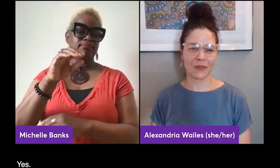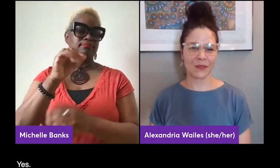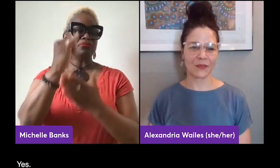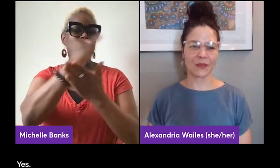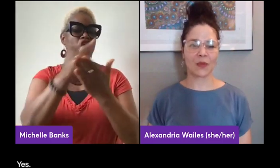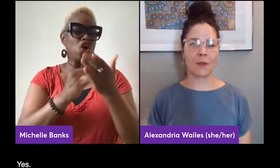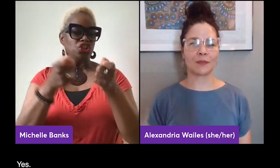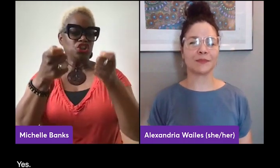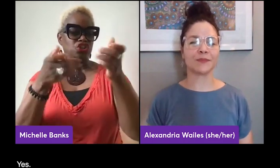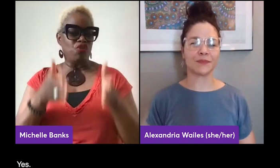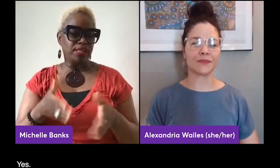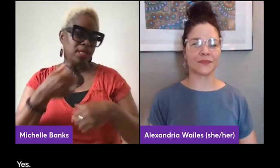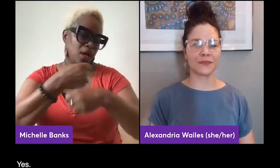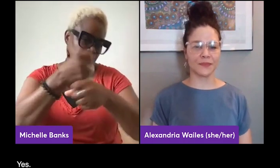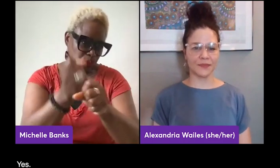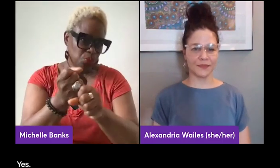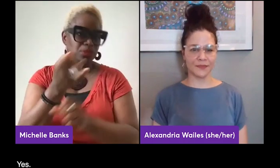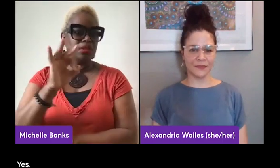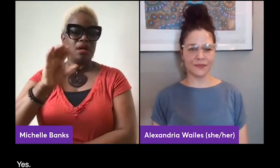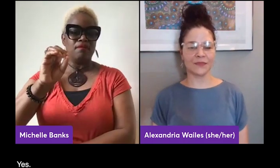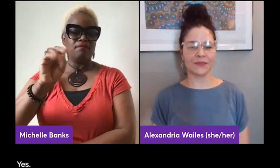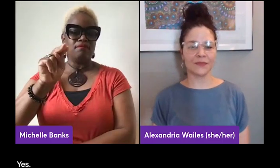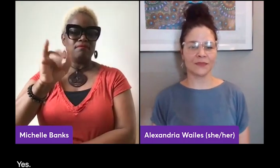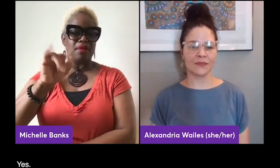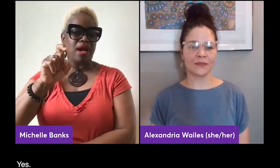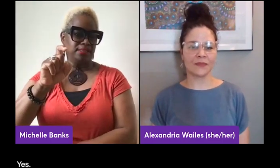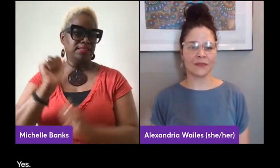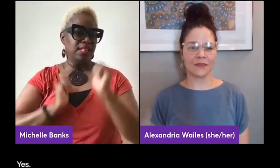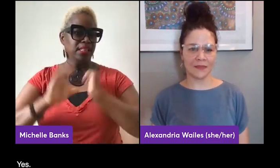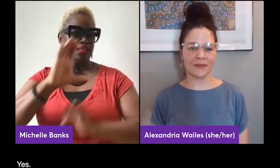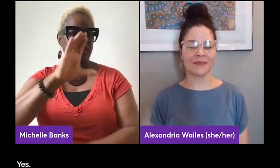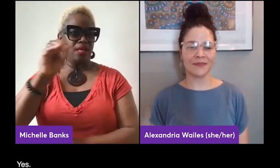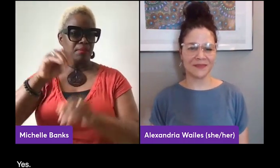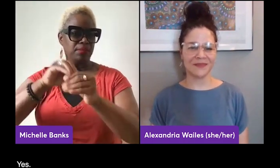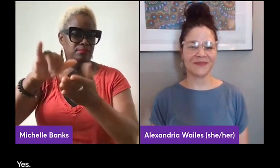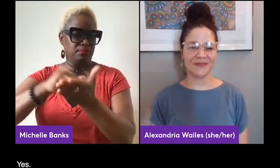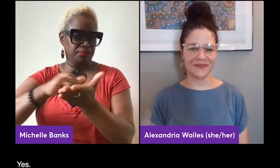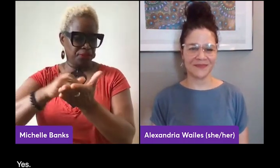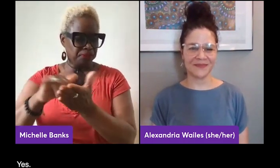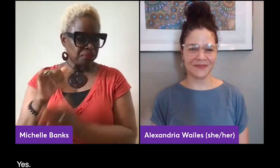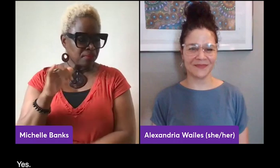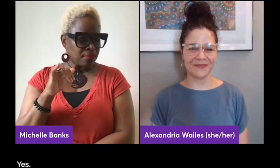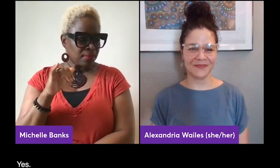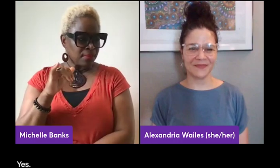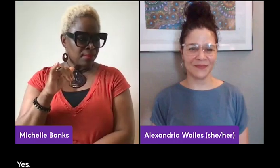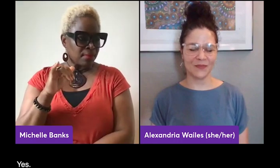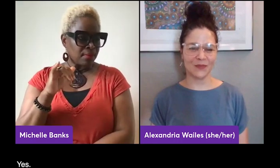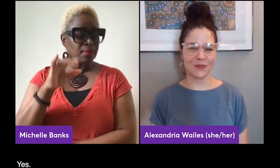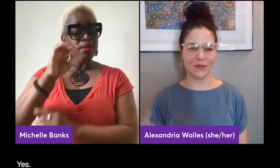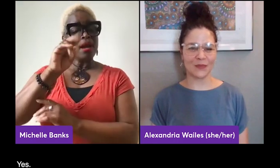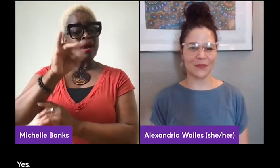when I was the artistic director and producer for the Onyx Theater in New York.